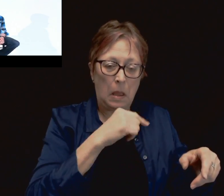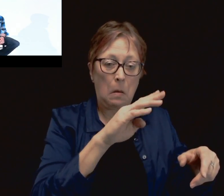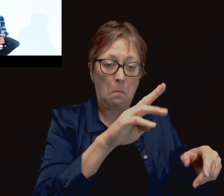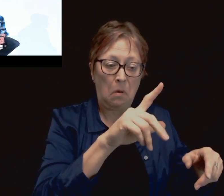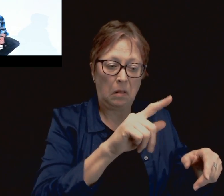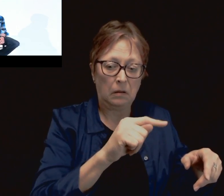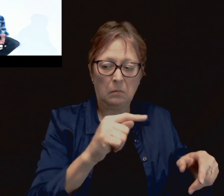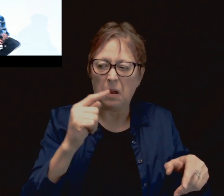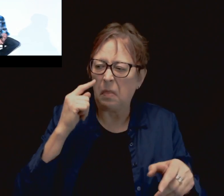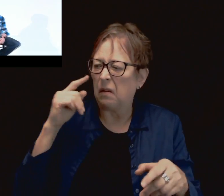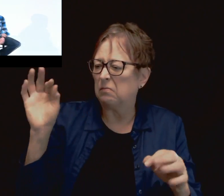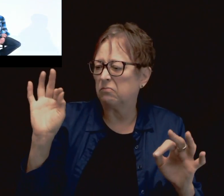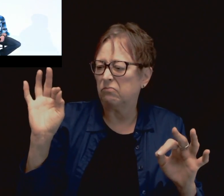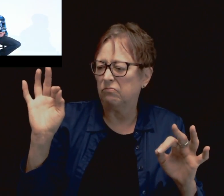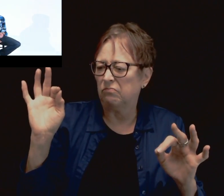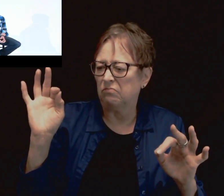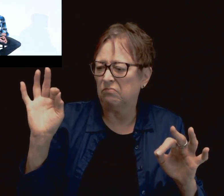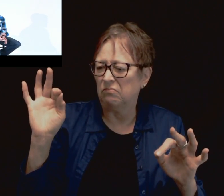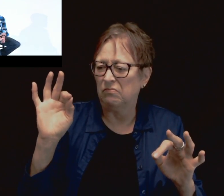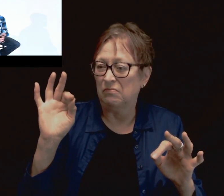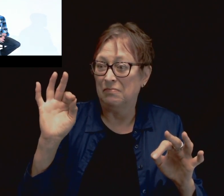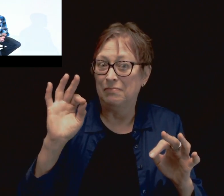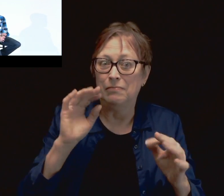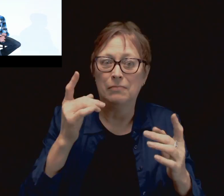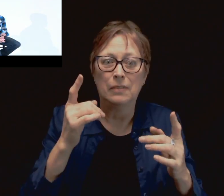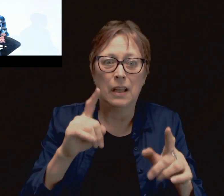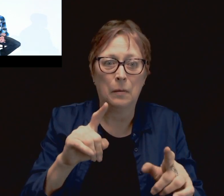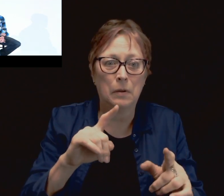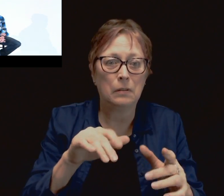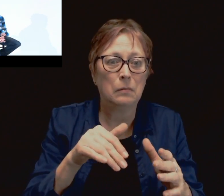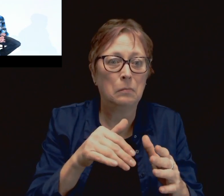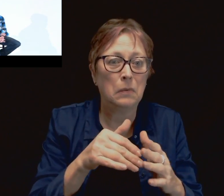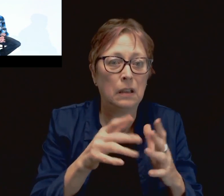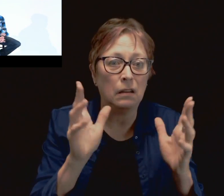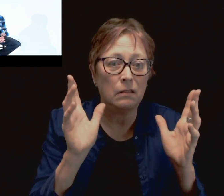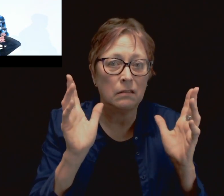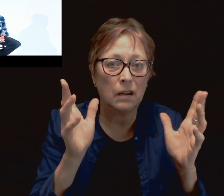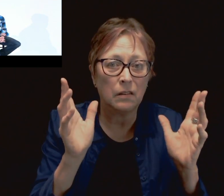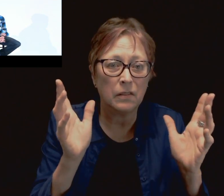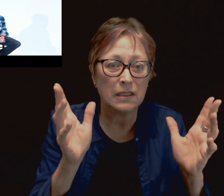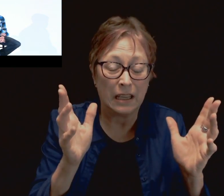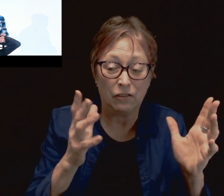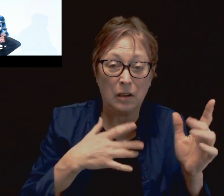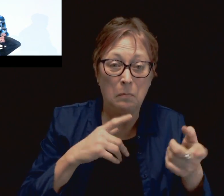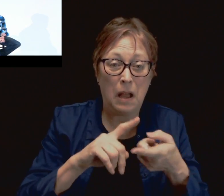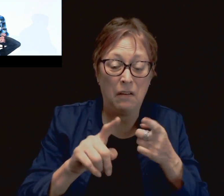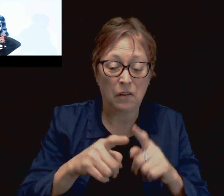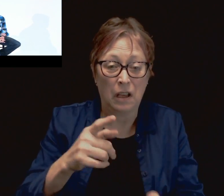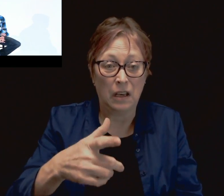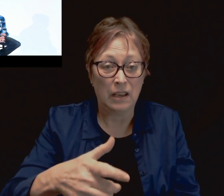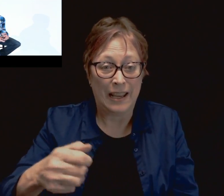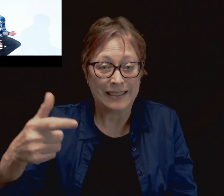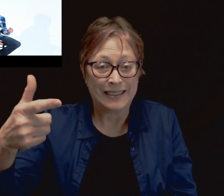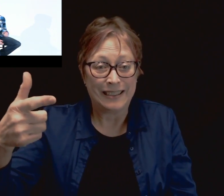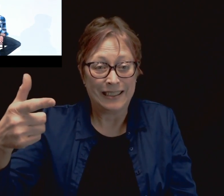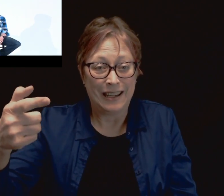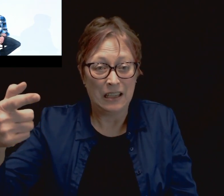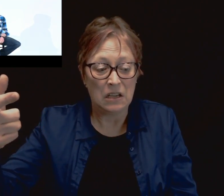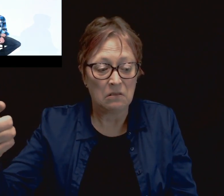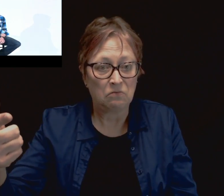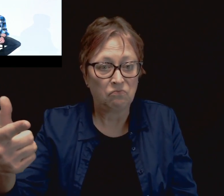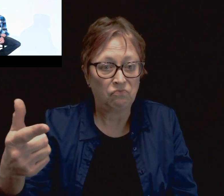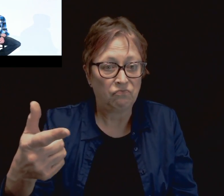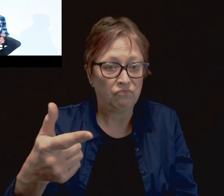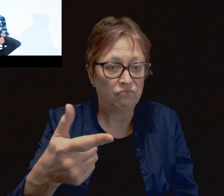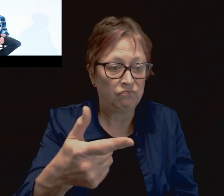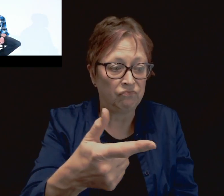it. In the middle of the conversation, my friend takes the handgun and he slides it across